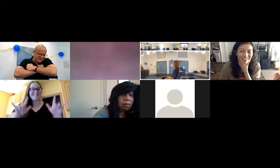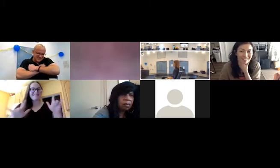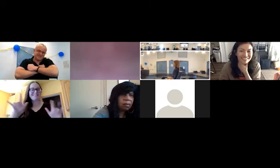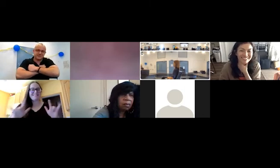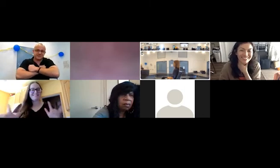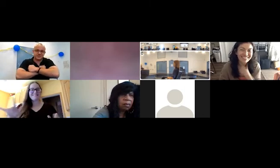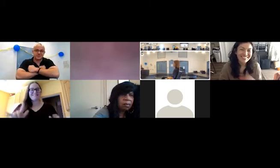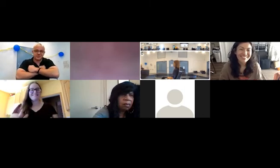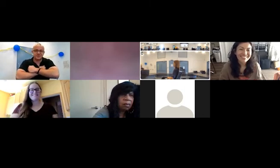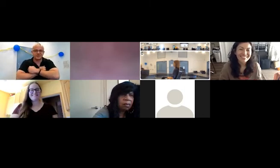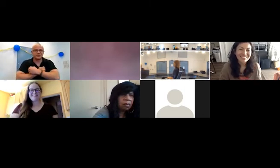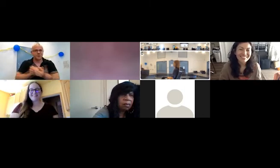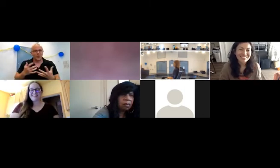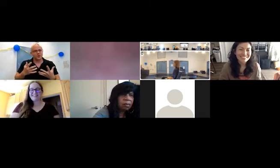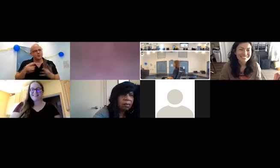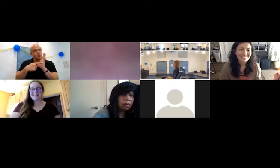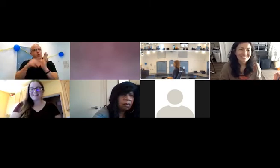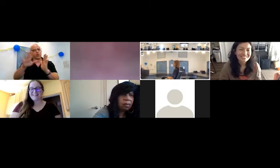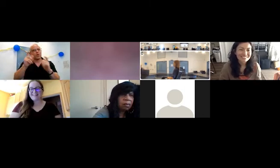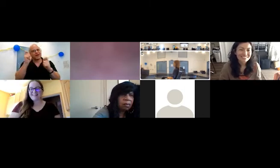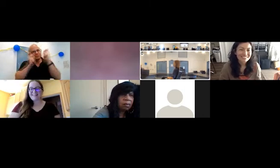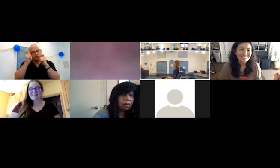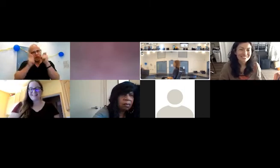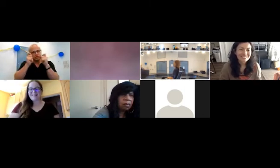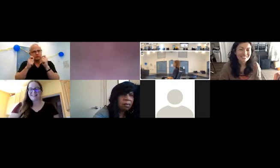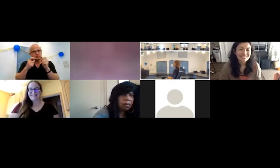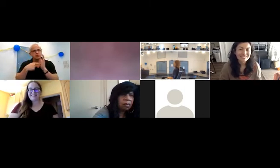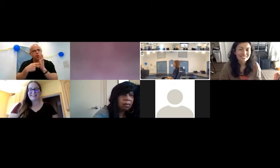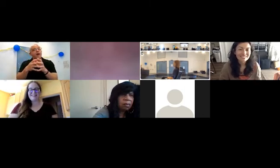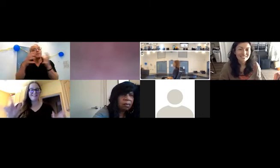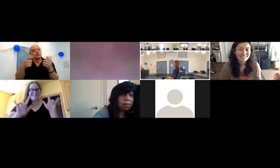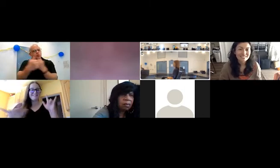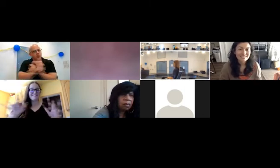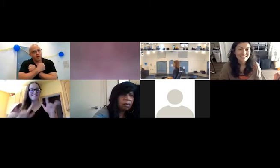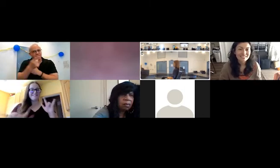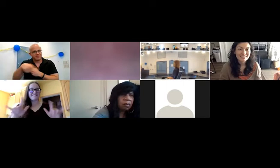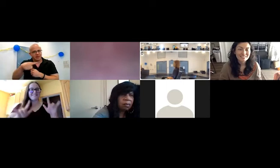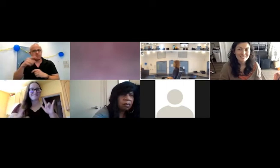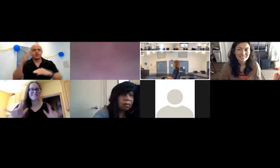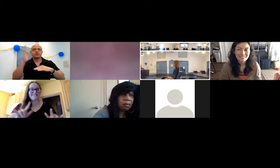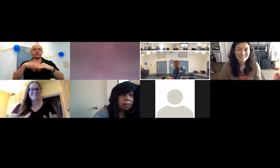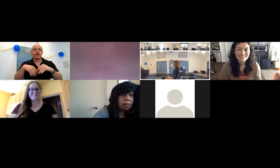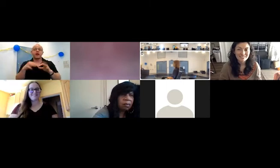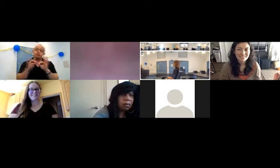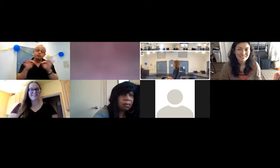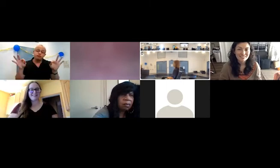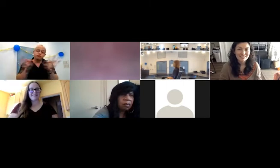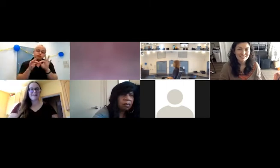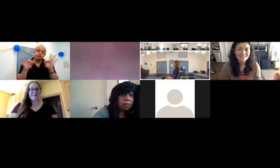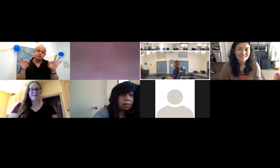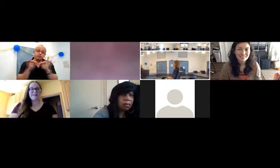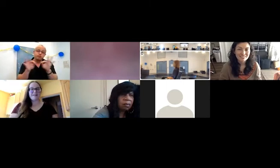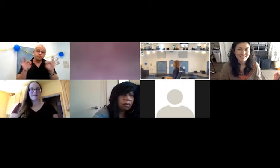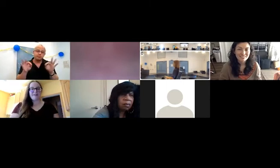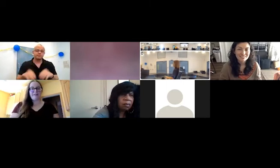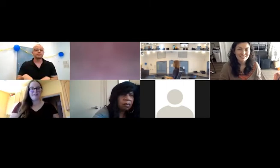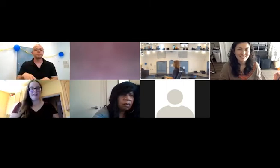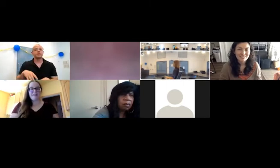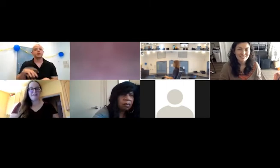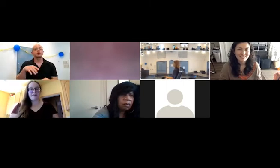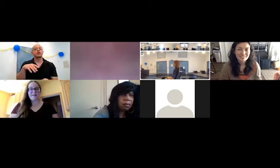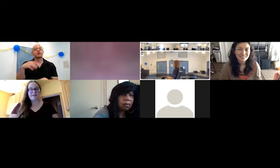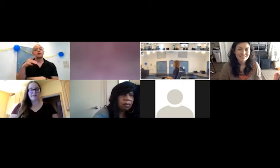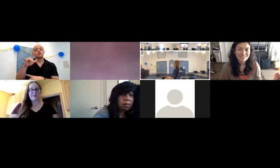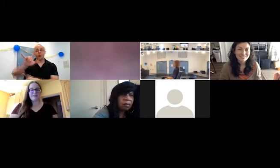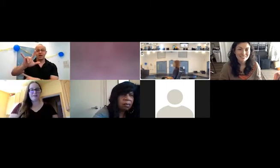you, love you, love you, with the hug sign. Love you, love you. That shows in your body language and your facial expressions. With 2 hands,